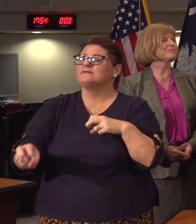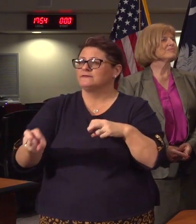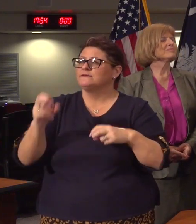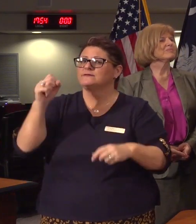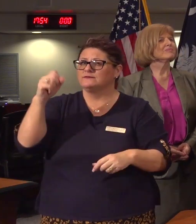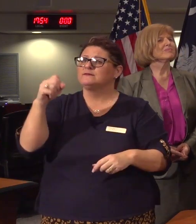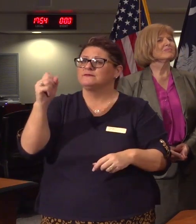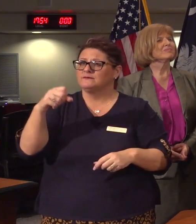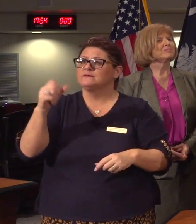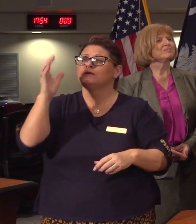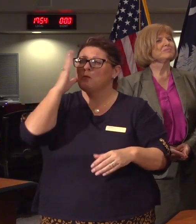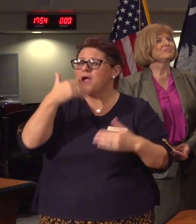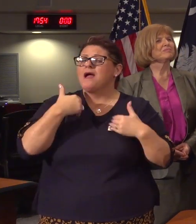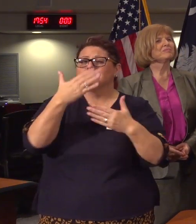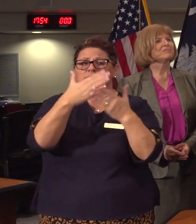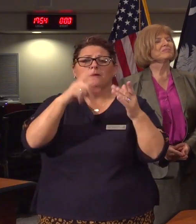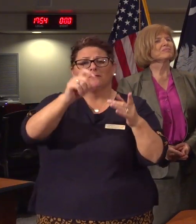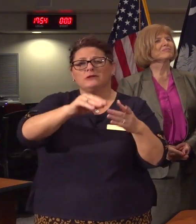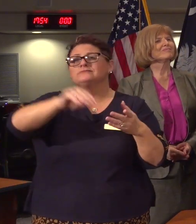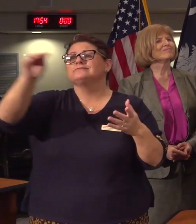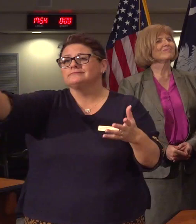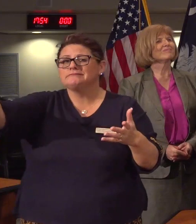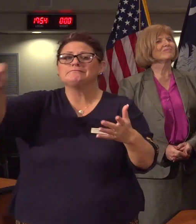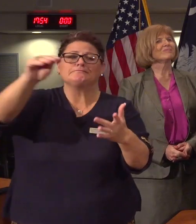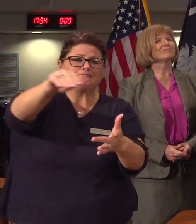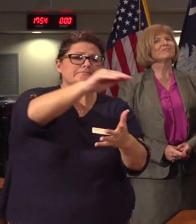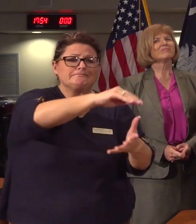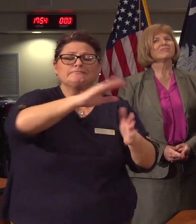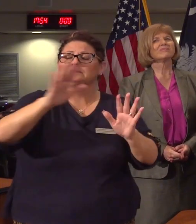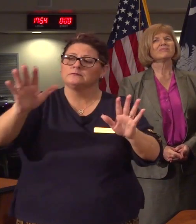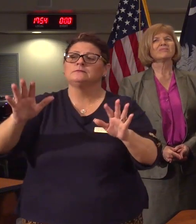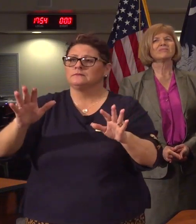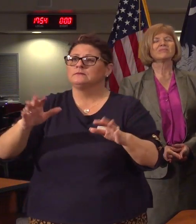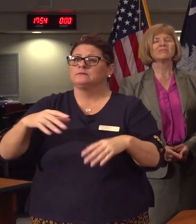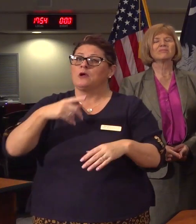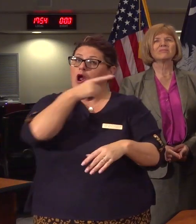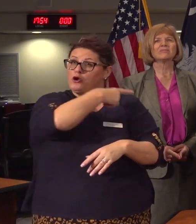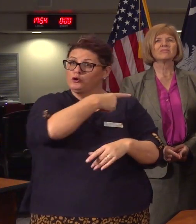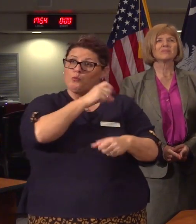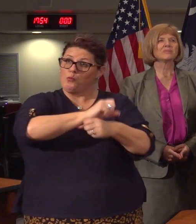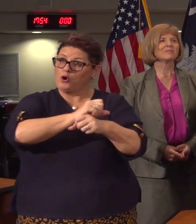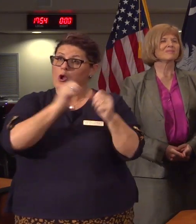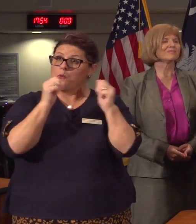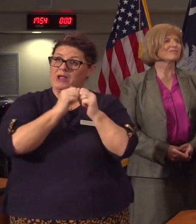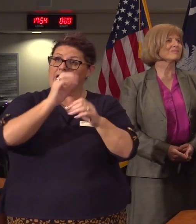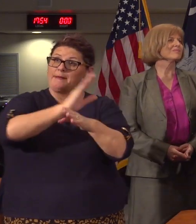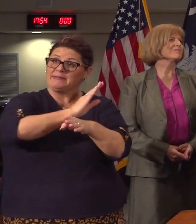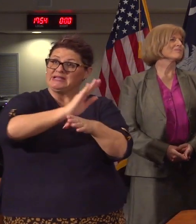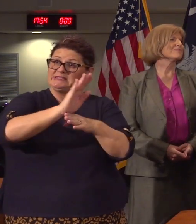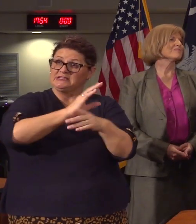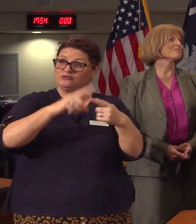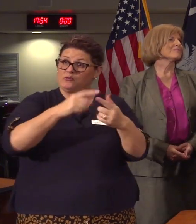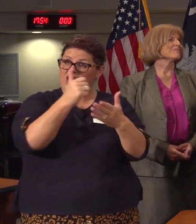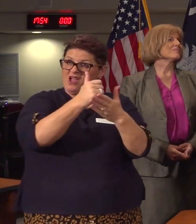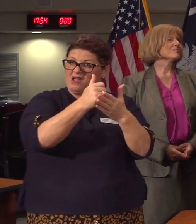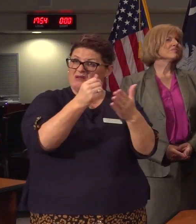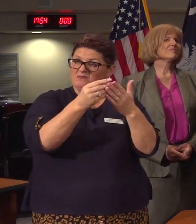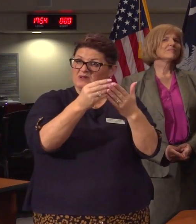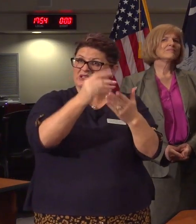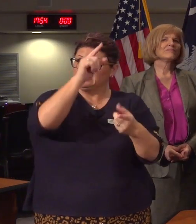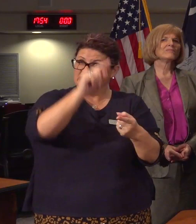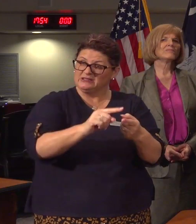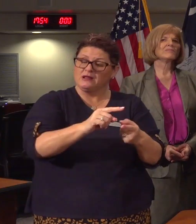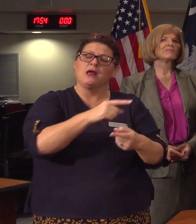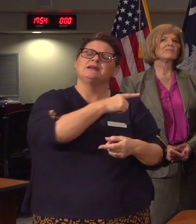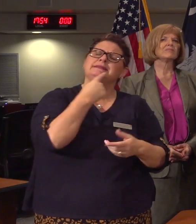be dislocations. There will be more, but we will get through it. Are you working with the business community to maybe help alleviate some of these? Say it again.